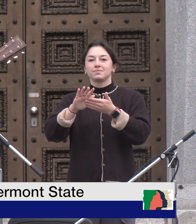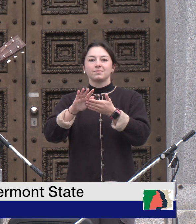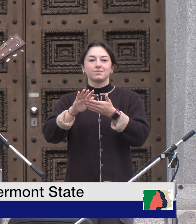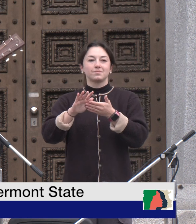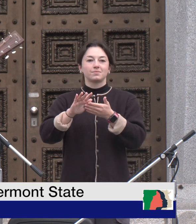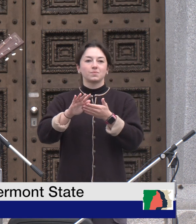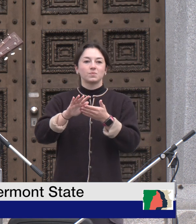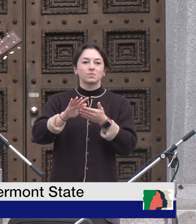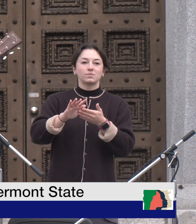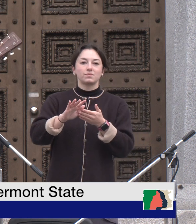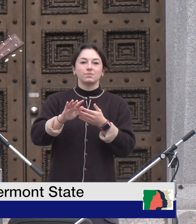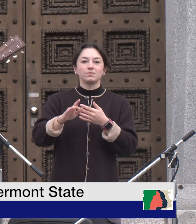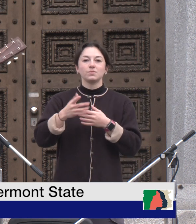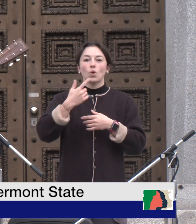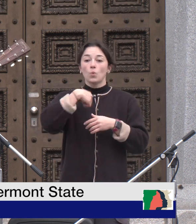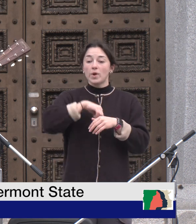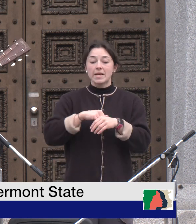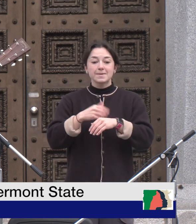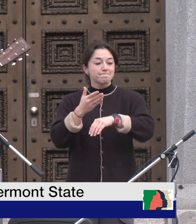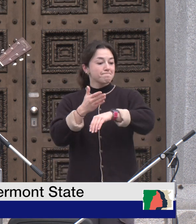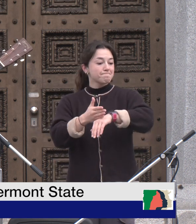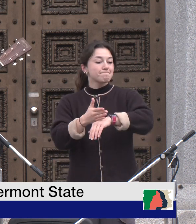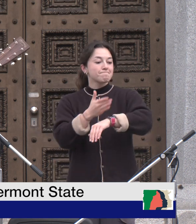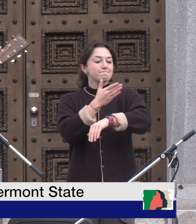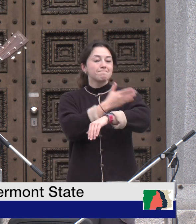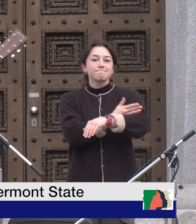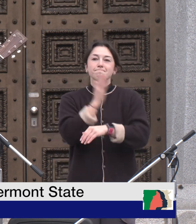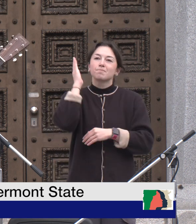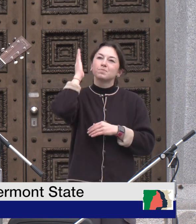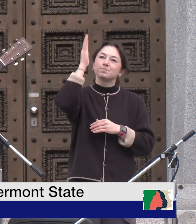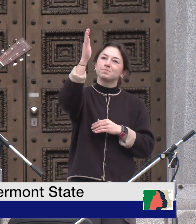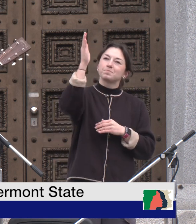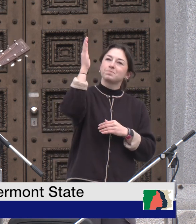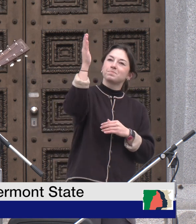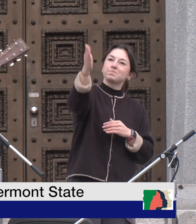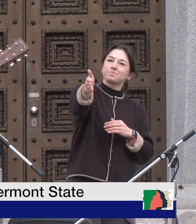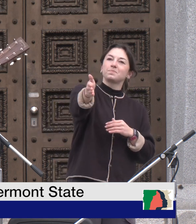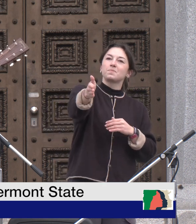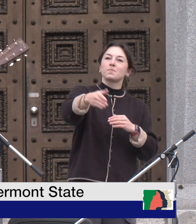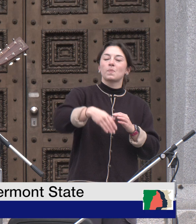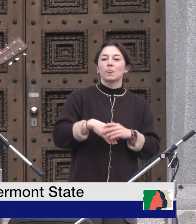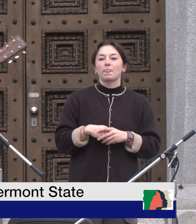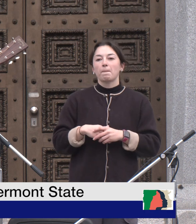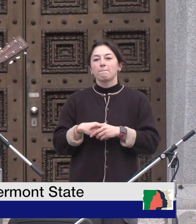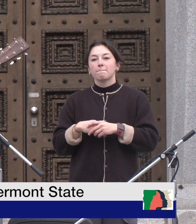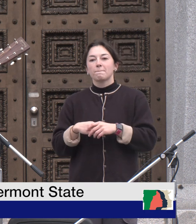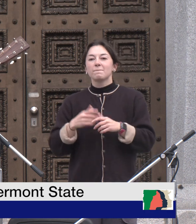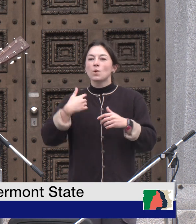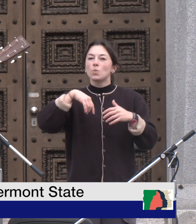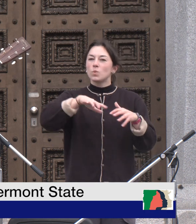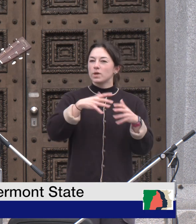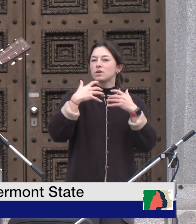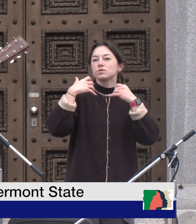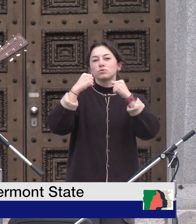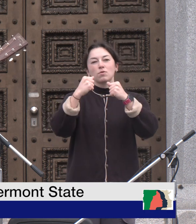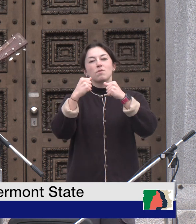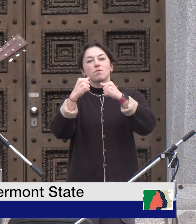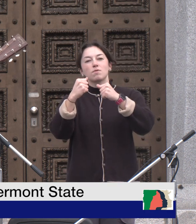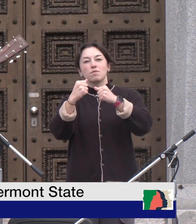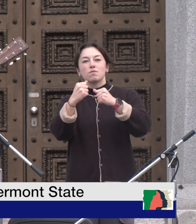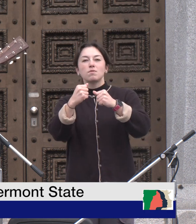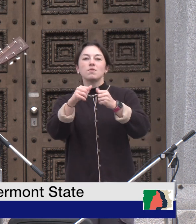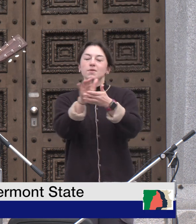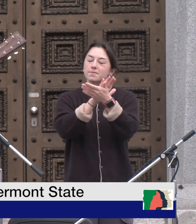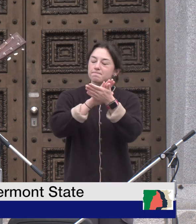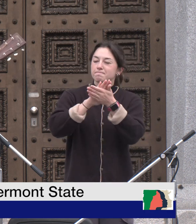that. We are moving forward. We are not going back. We are stronger than